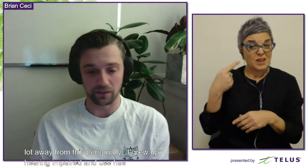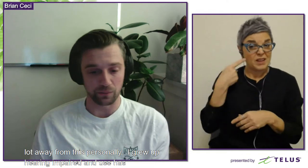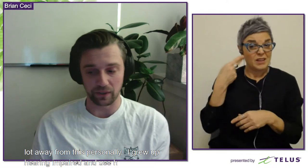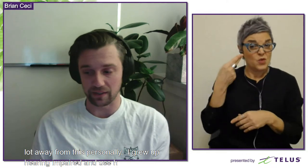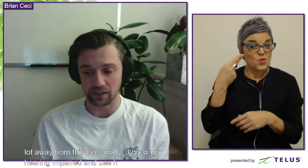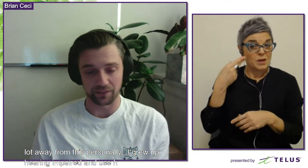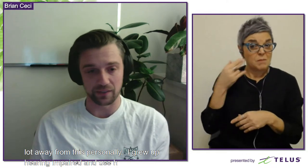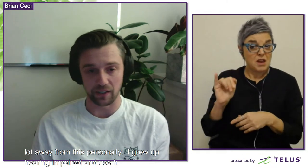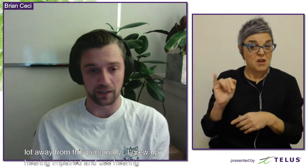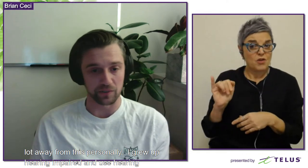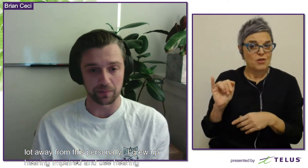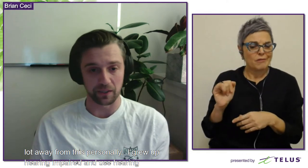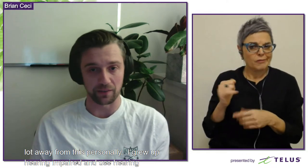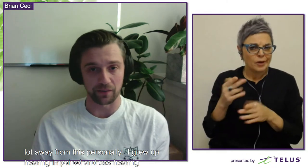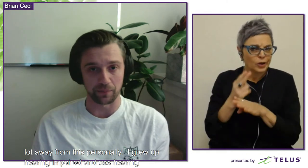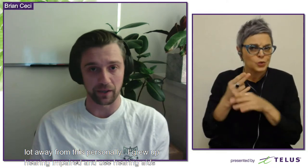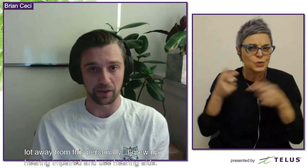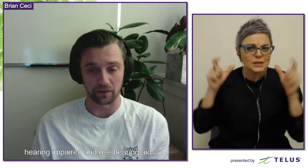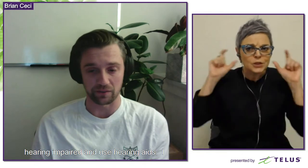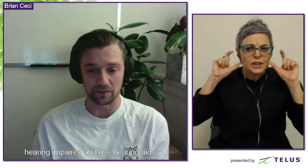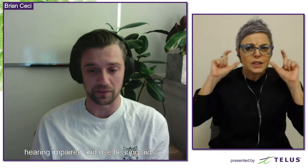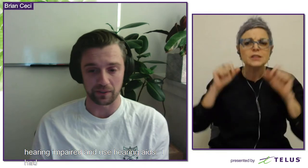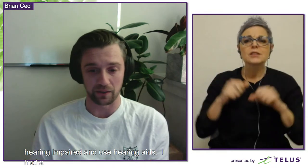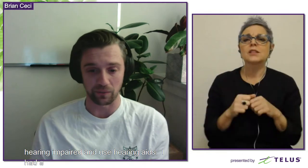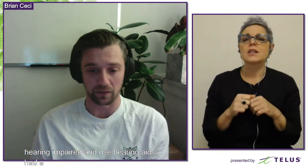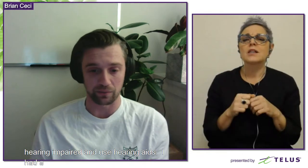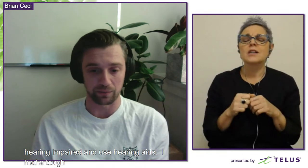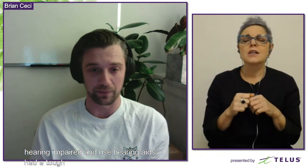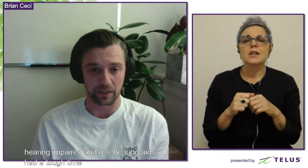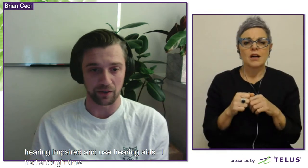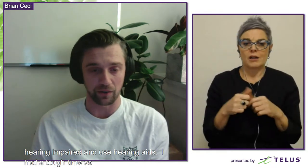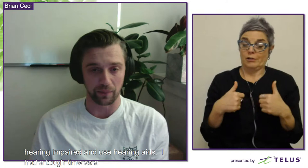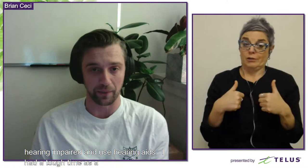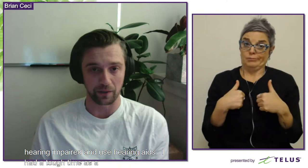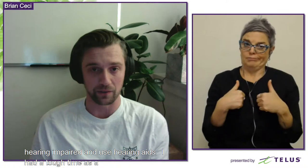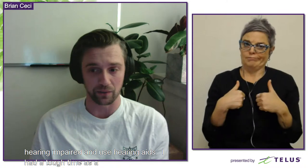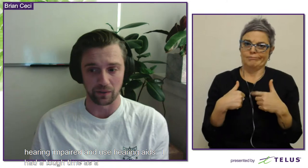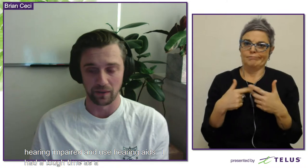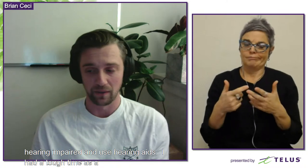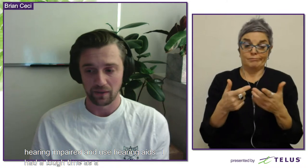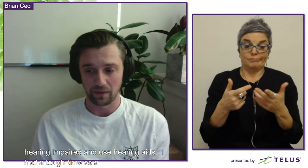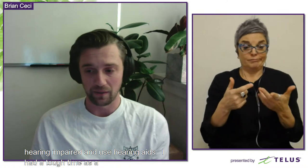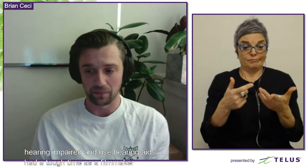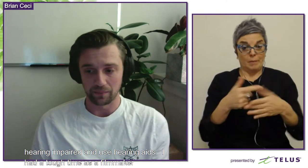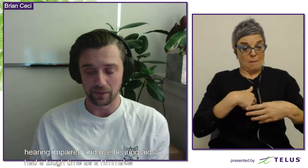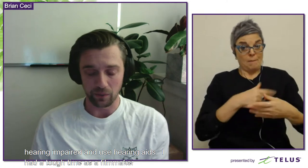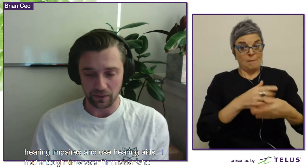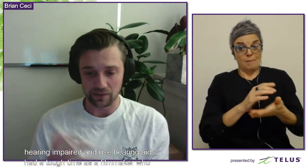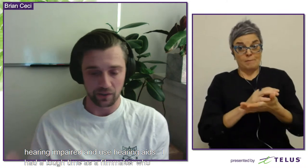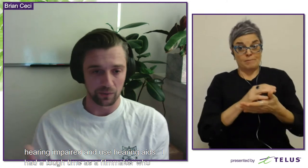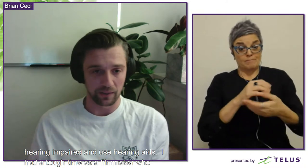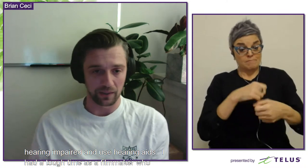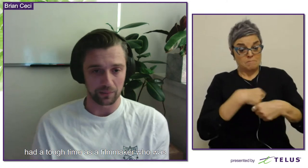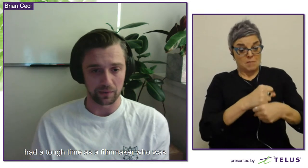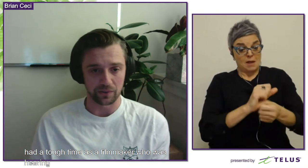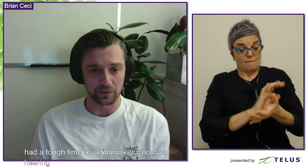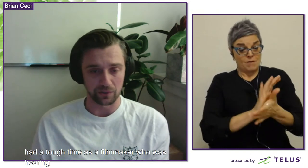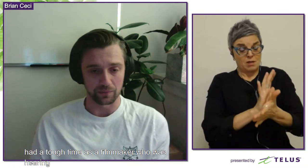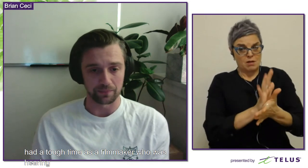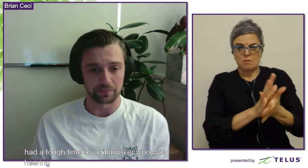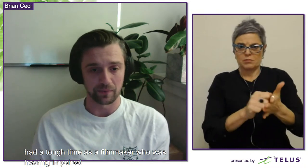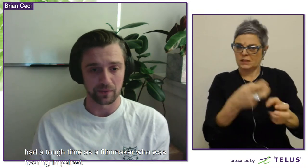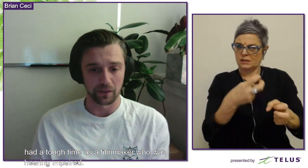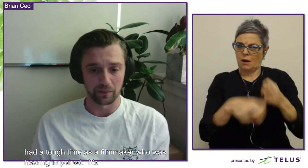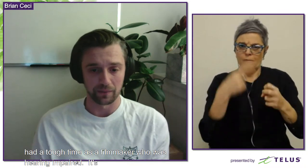I actually had a really tough time just being a filmmaker, just to begin with, being hearing impaired. So I know that's not relatable